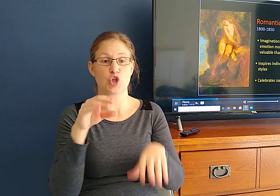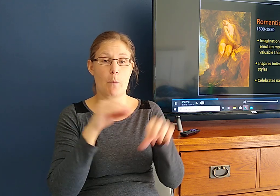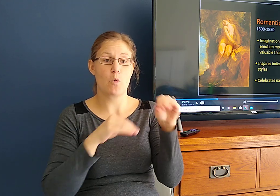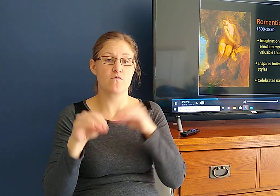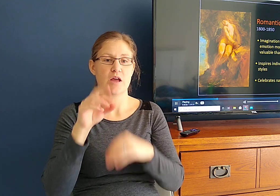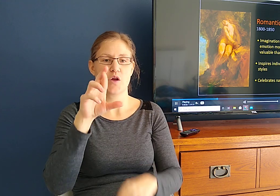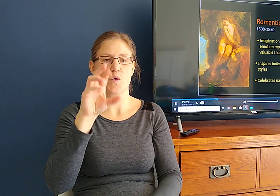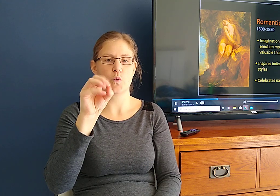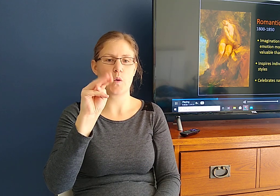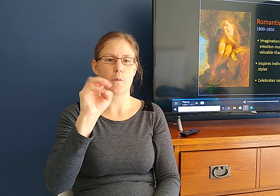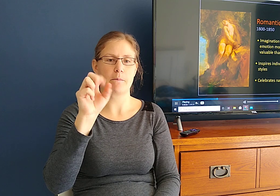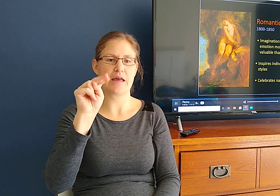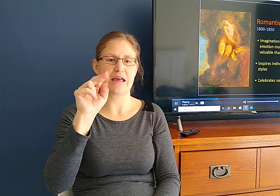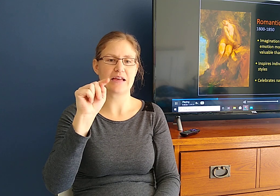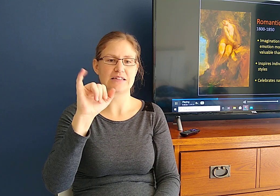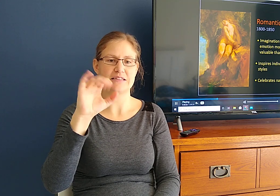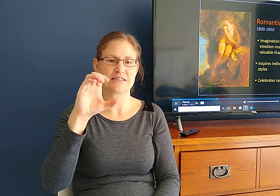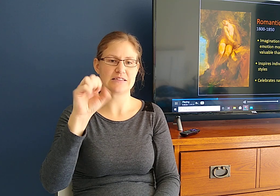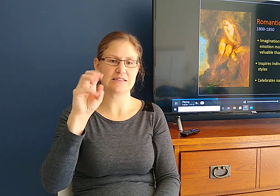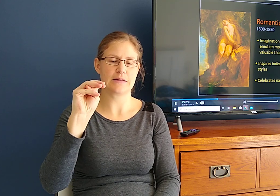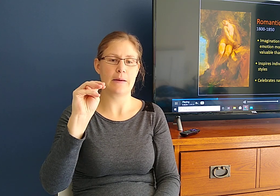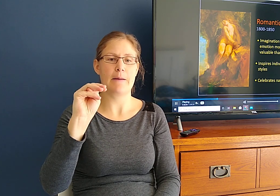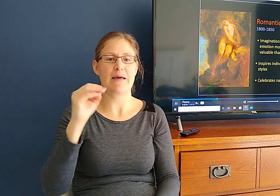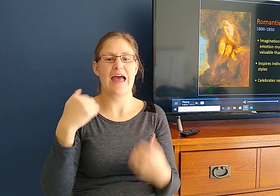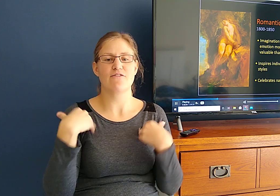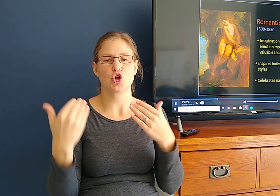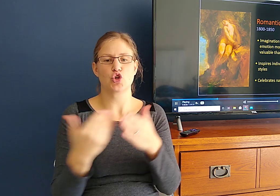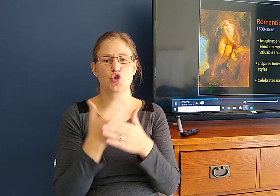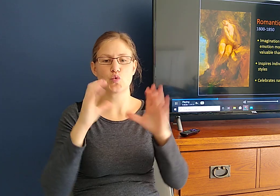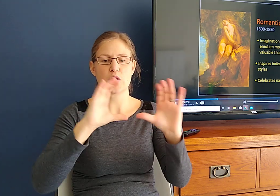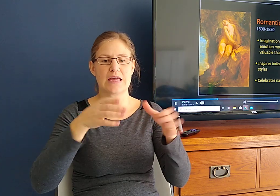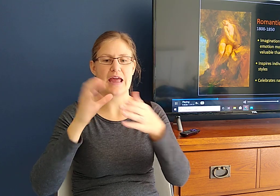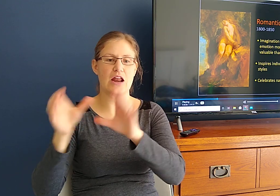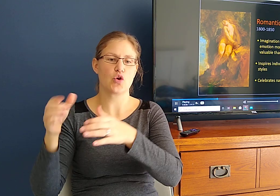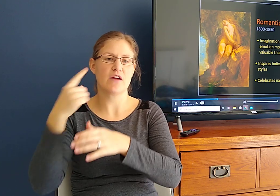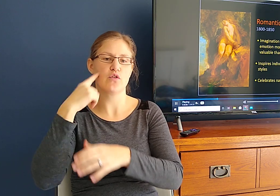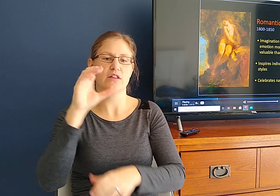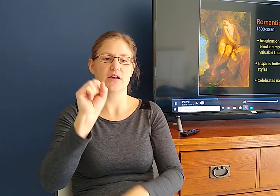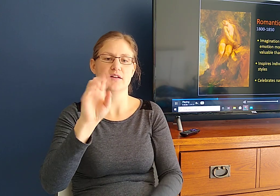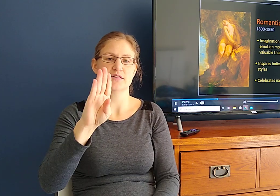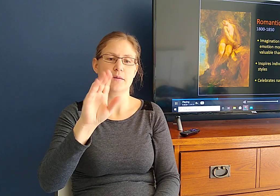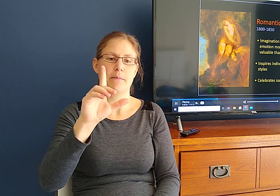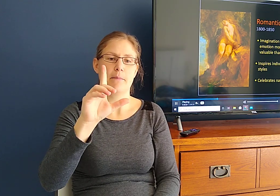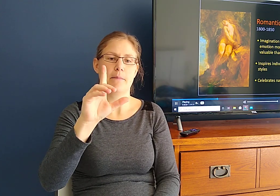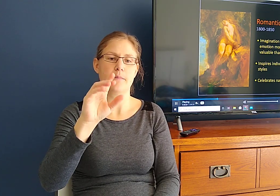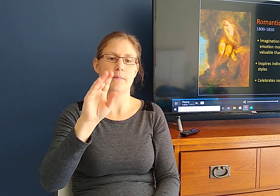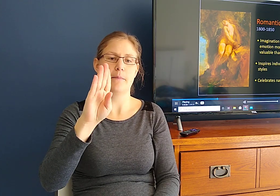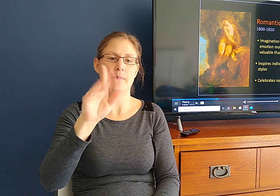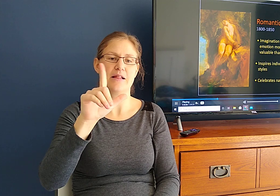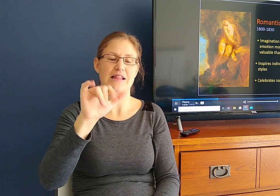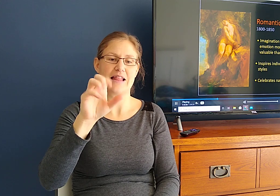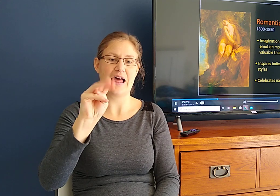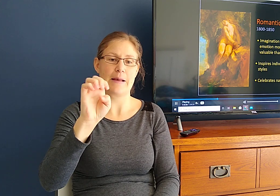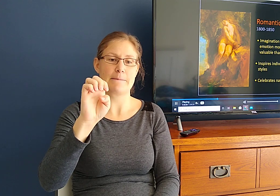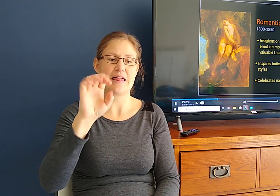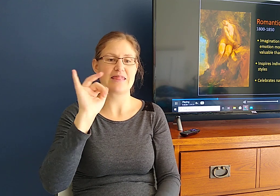Romanticism creates new aesthetic categories of the sublime that transcend greatness or